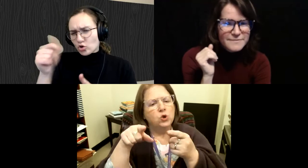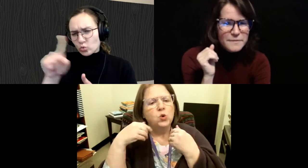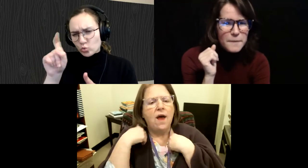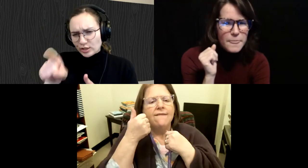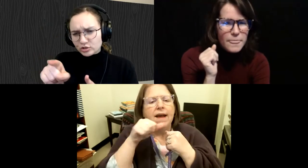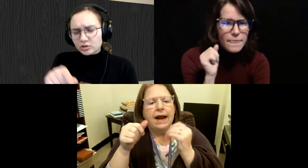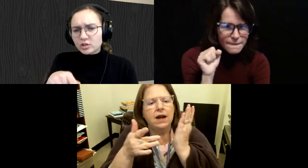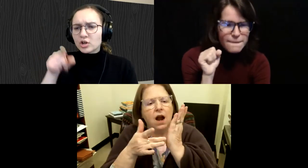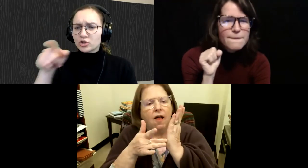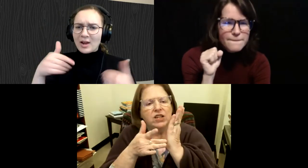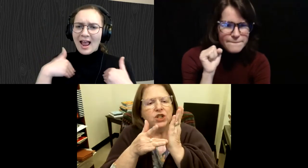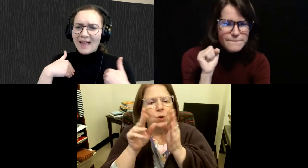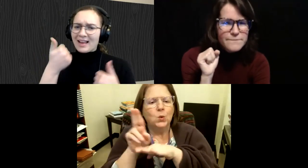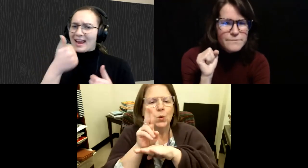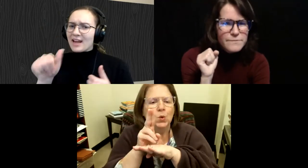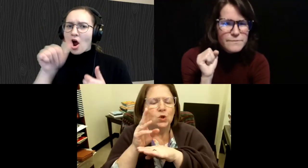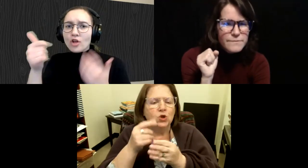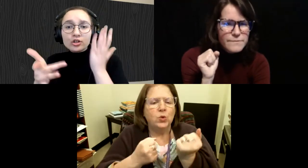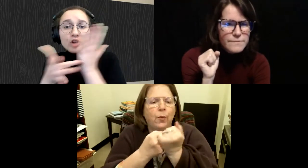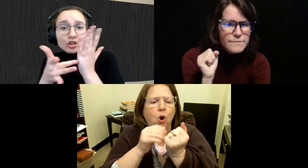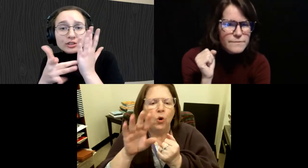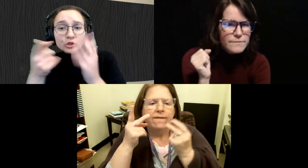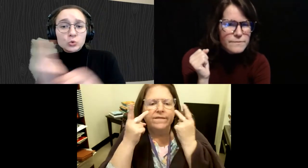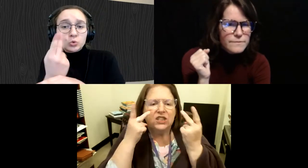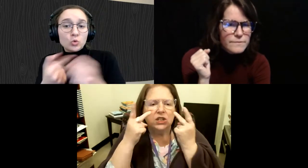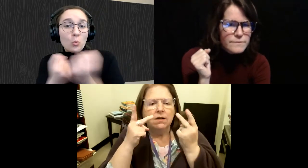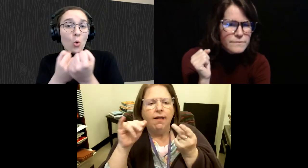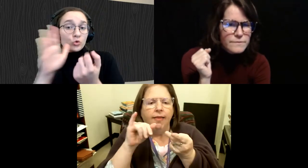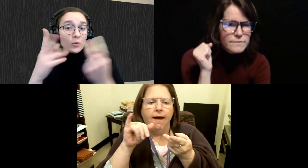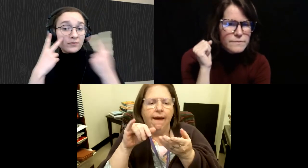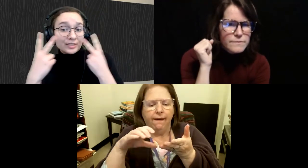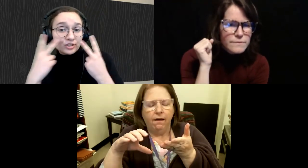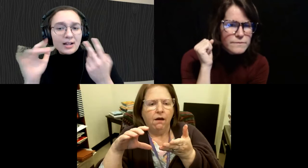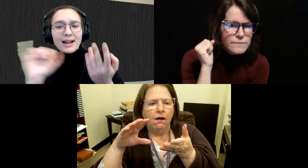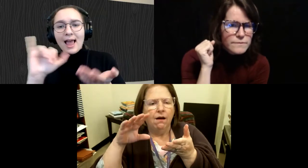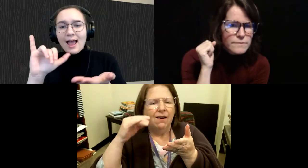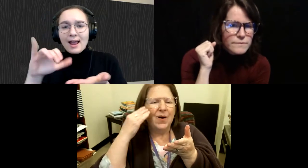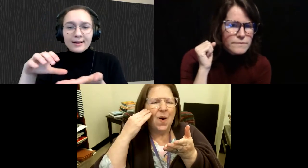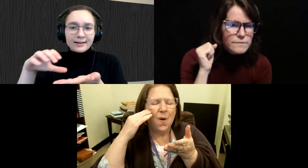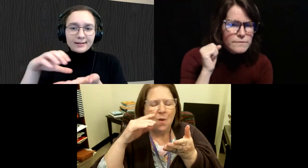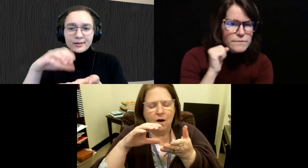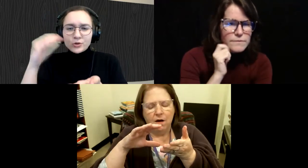Brenda, I have another question. Do you have any technology that you use to support your vision, like,